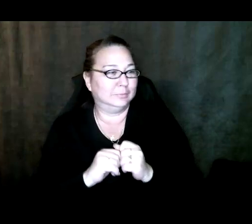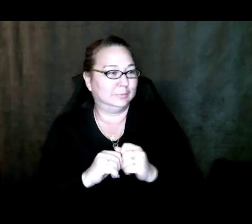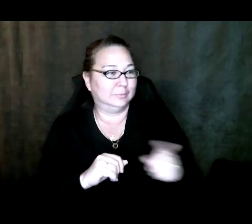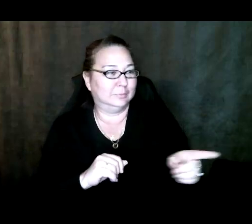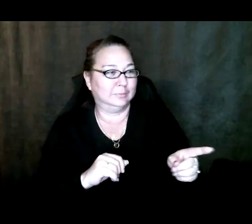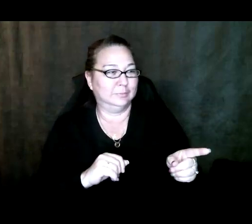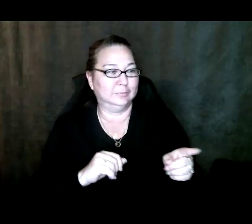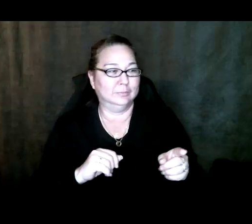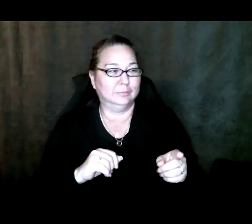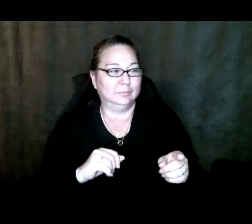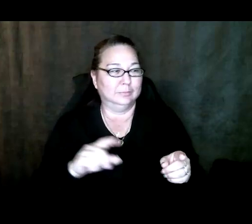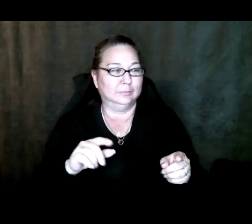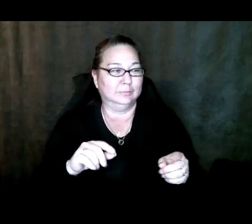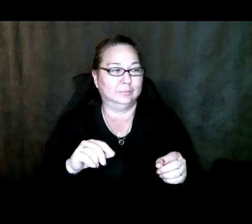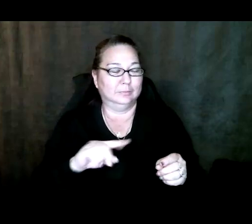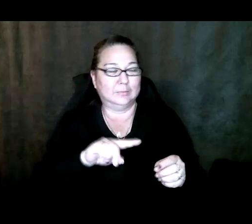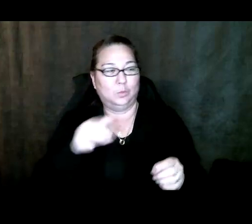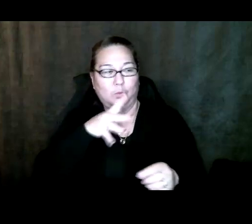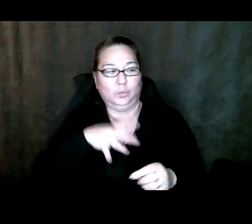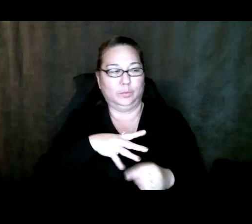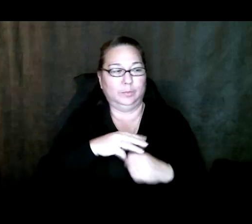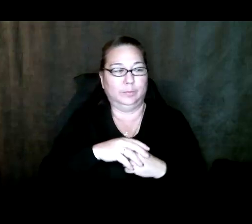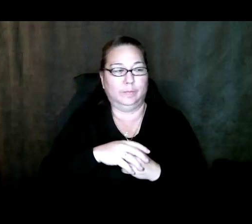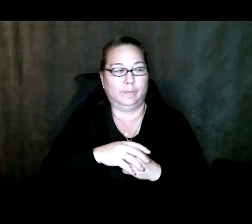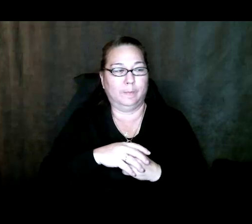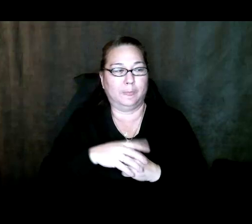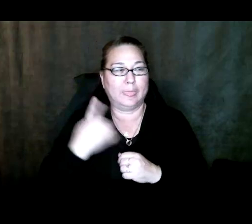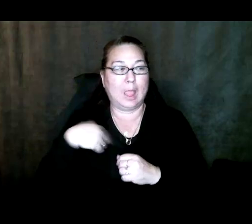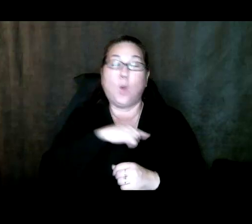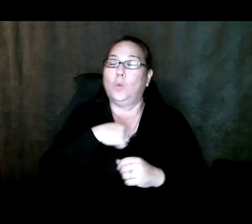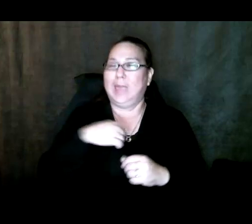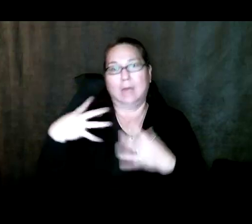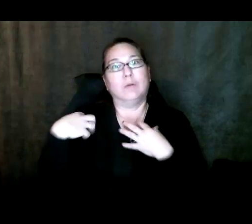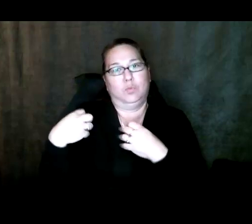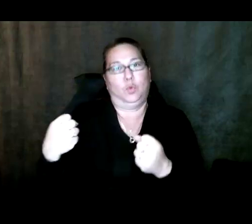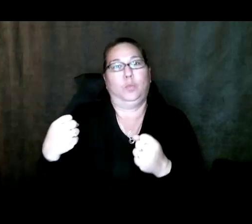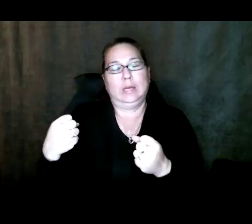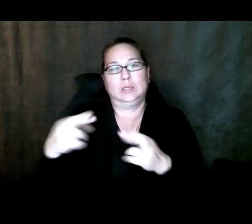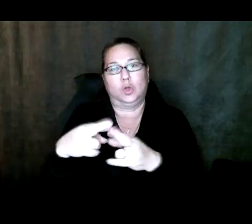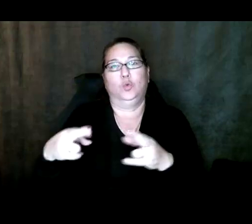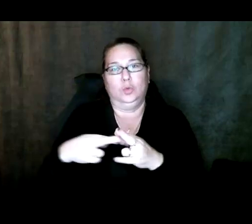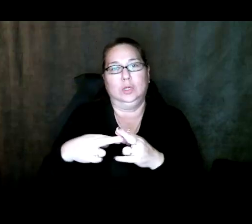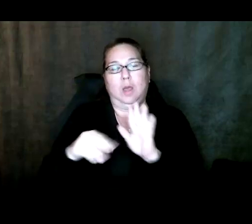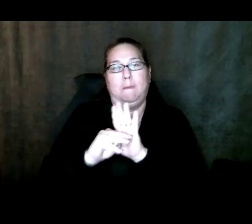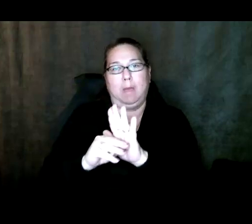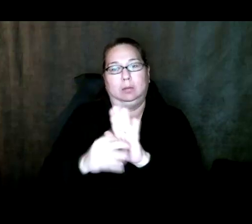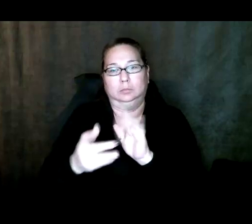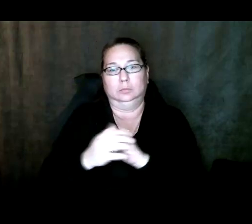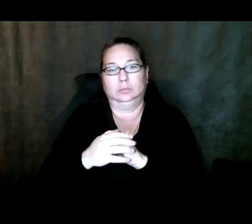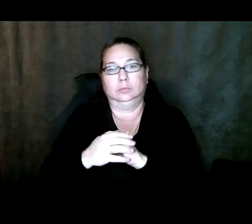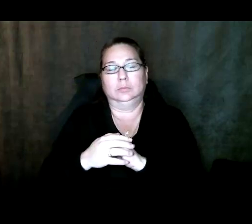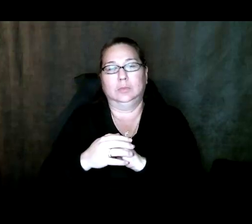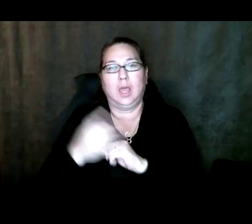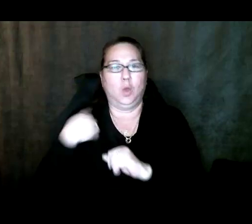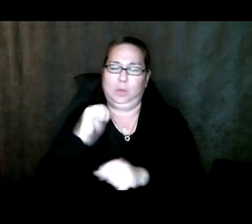I can add just, so we have a really robust regional model, and we've been working on developing this model over the past